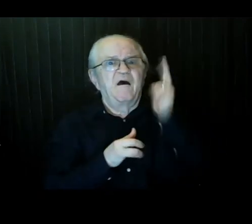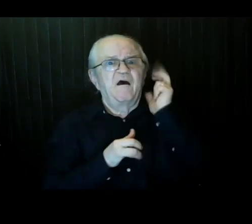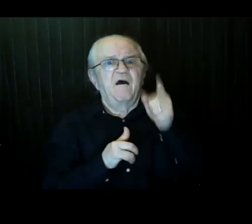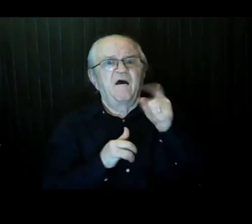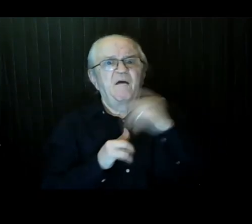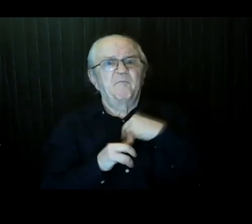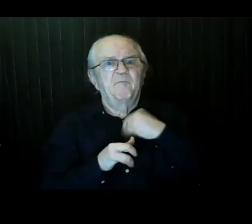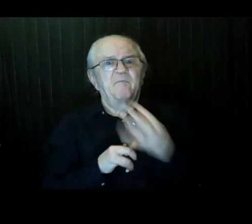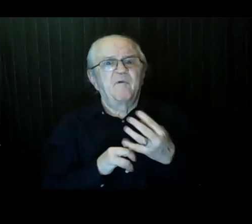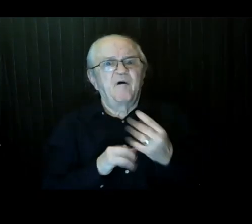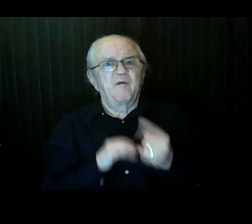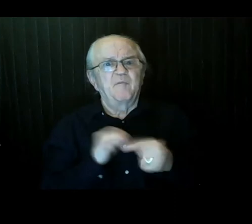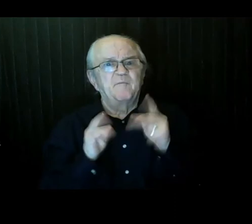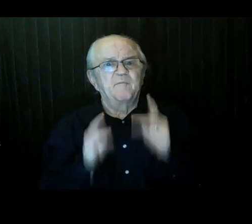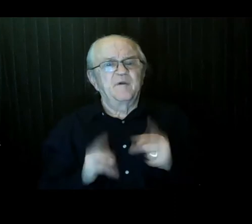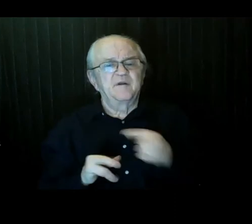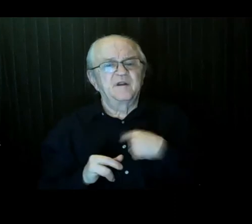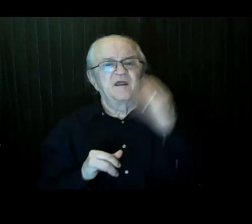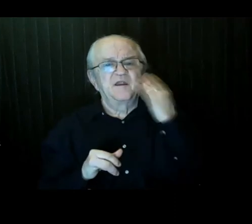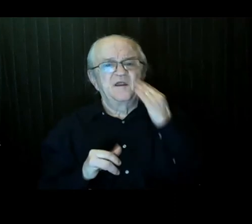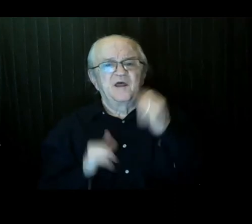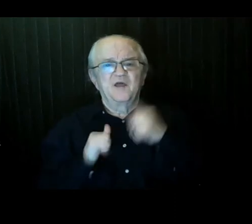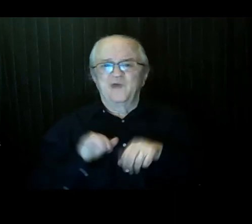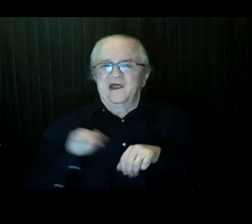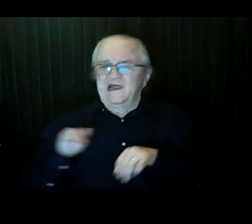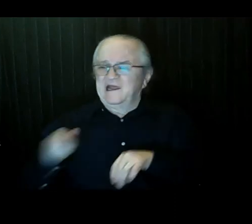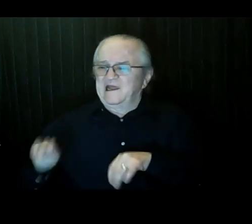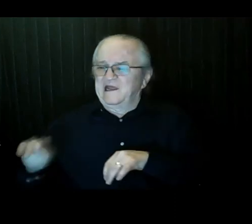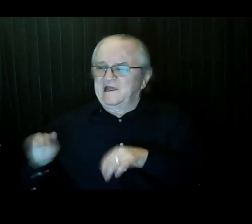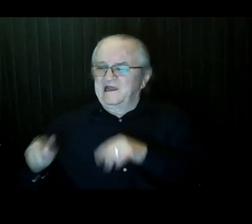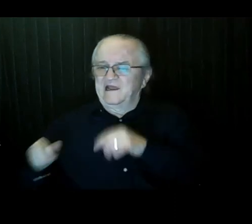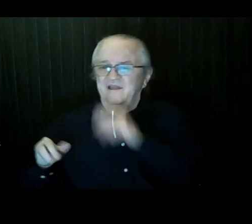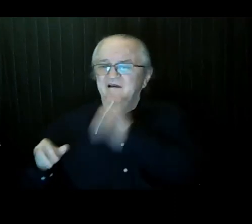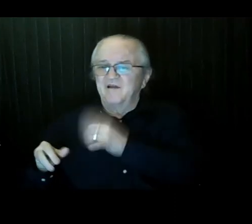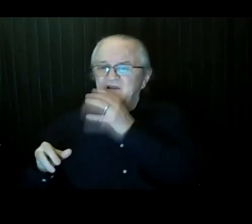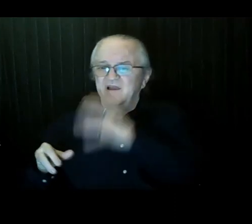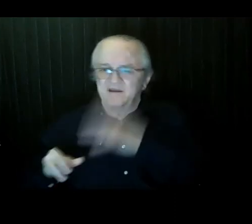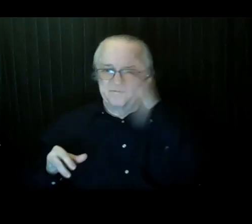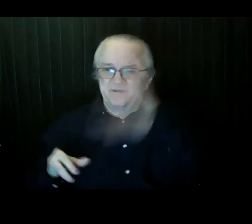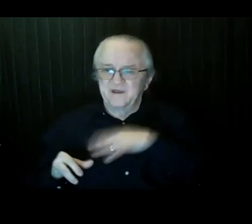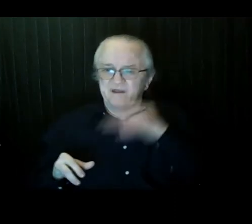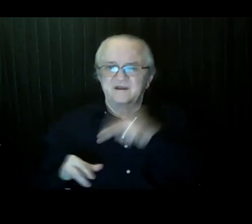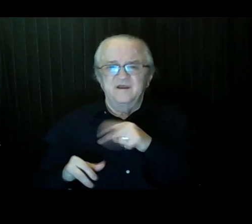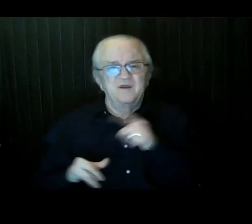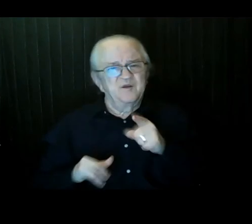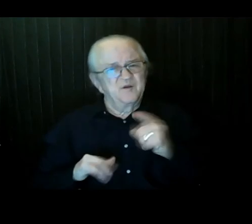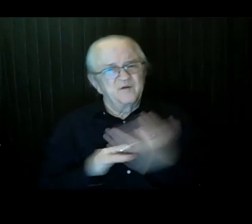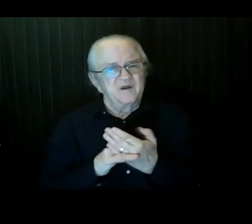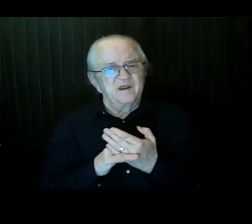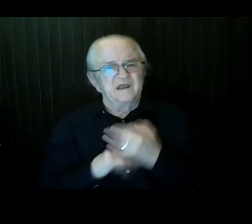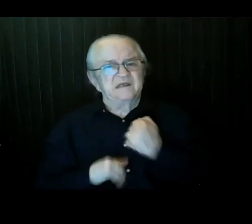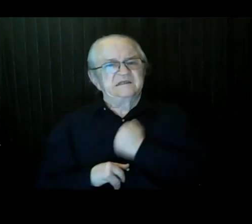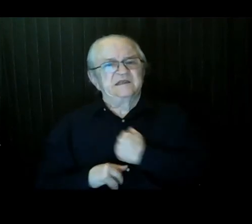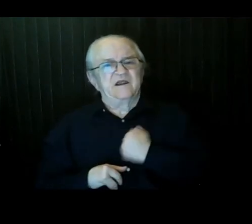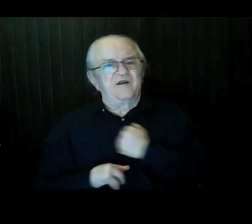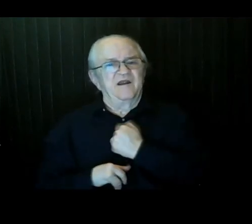poem about somebody I knew. And I was trying to tell Gertrude that when the fellow stopped again and he looked at me and said, you're interrupting me. I said, I'm sorry, but